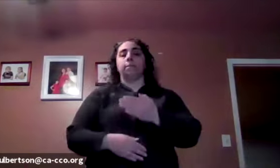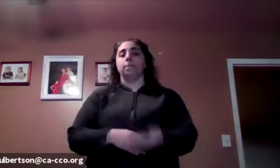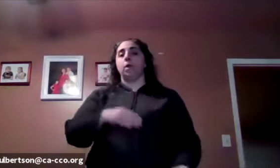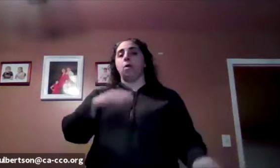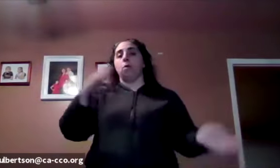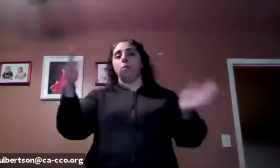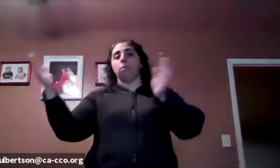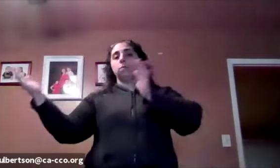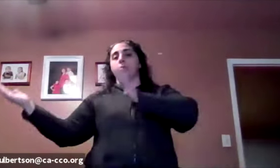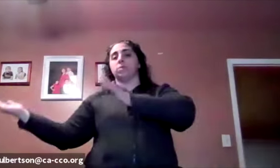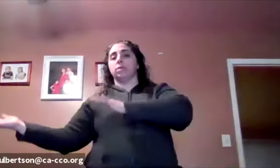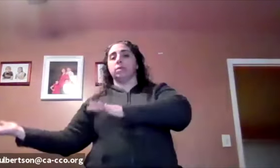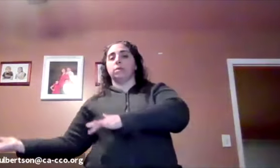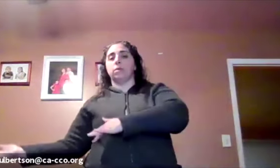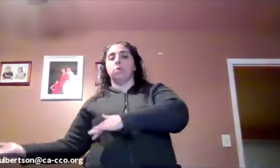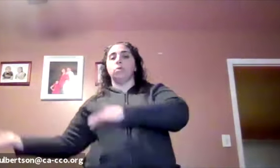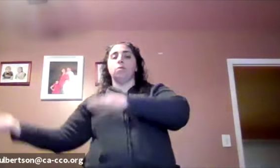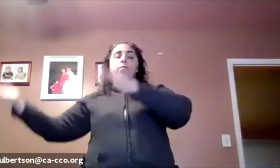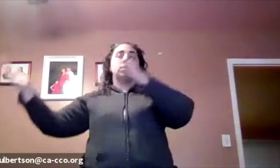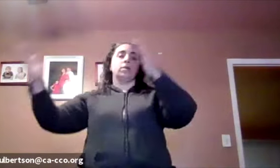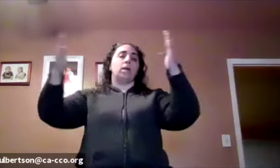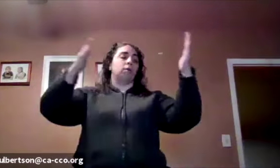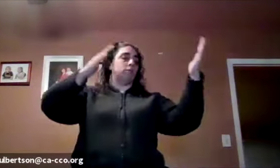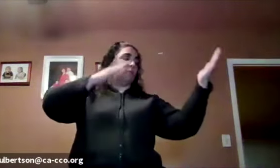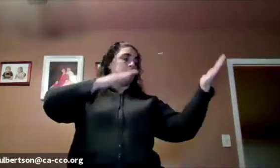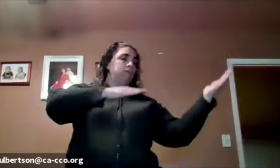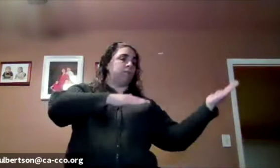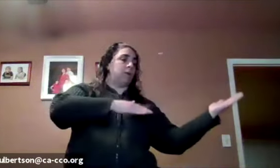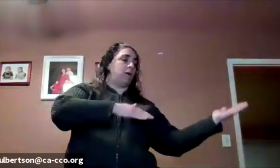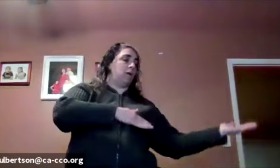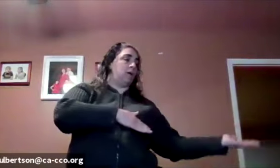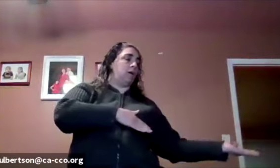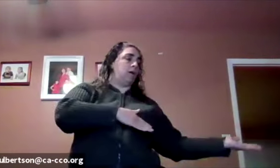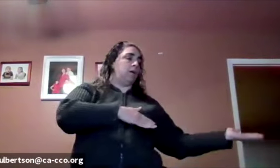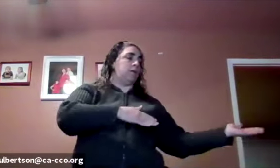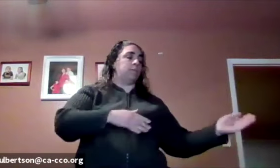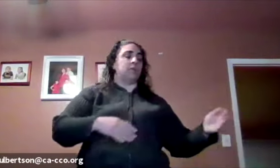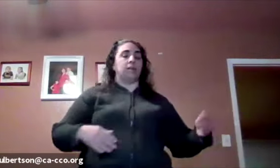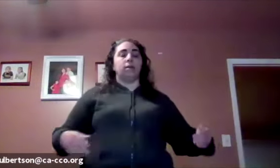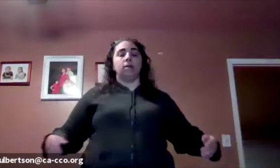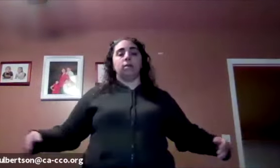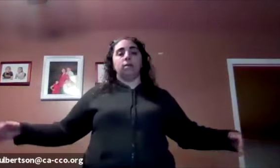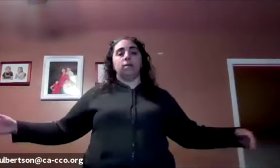days. Seedlings turn overnight to sun.